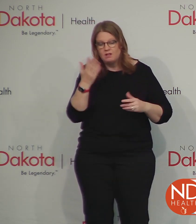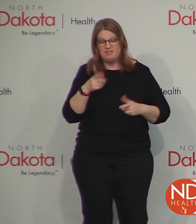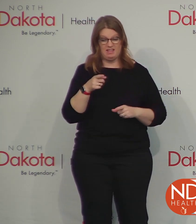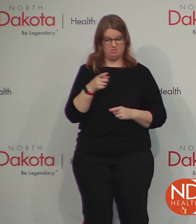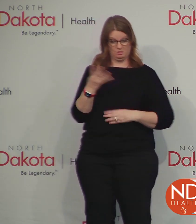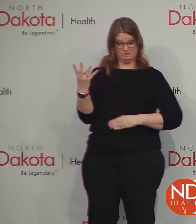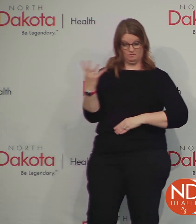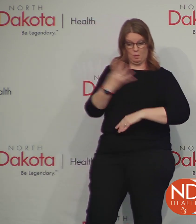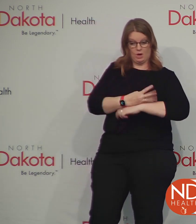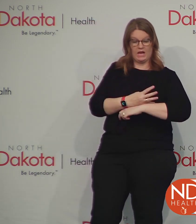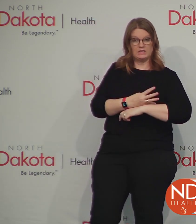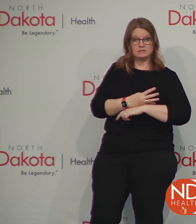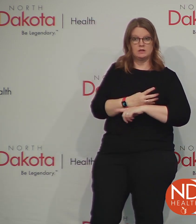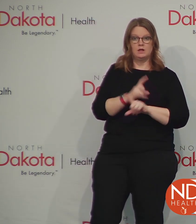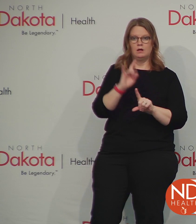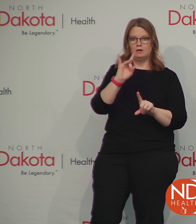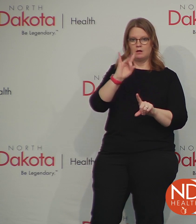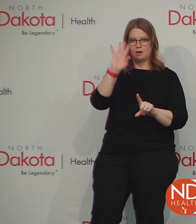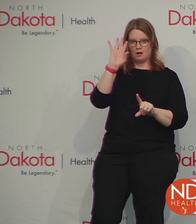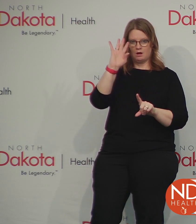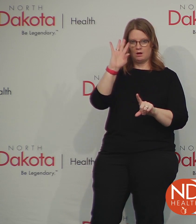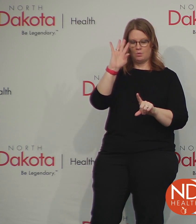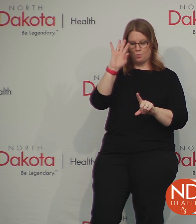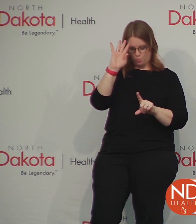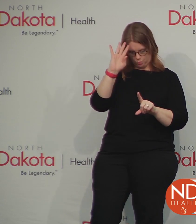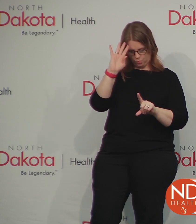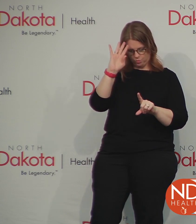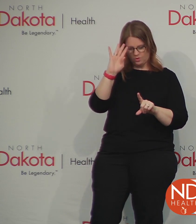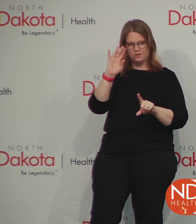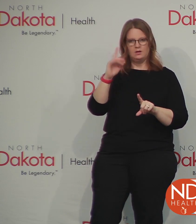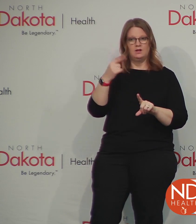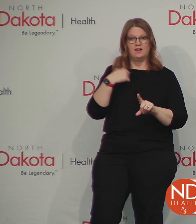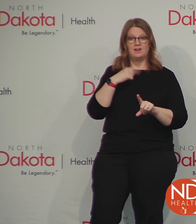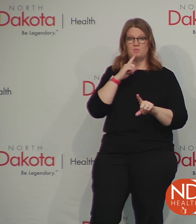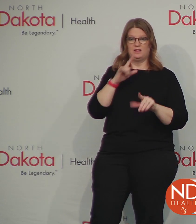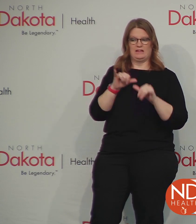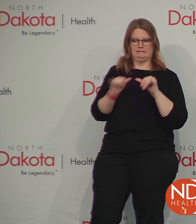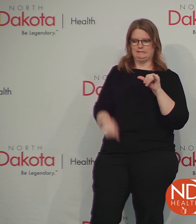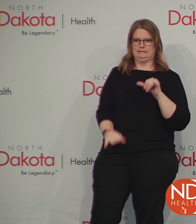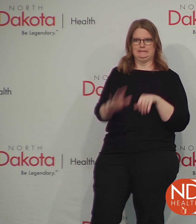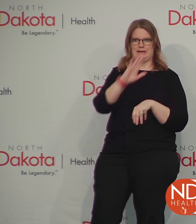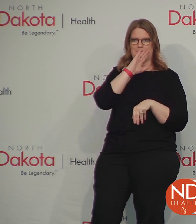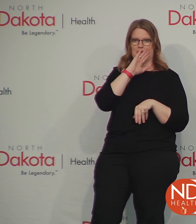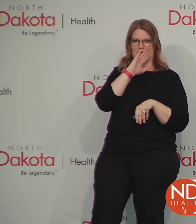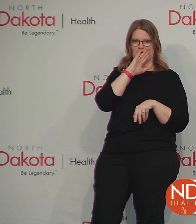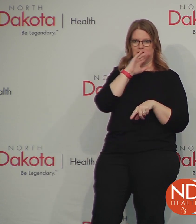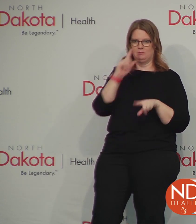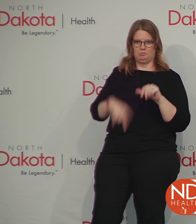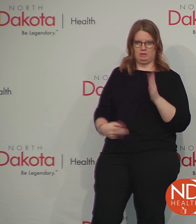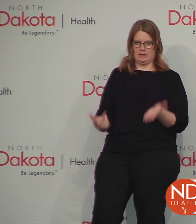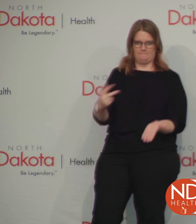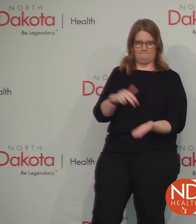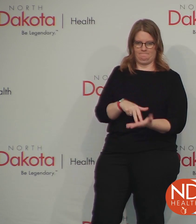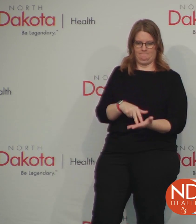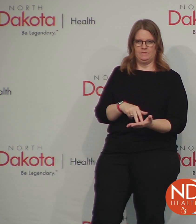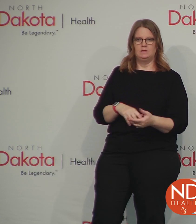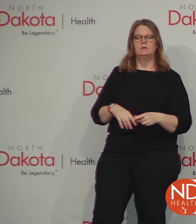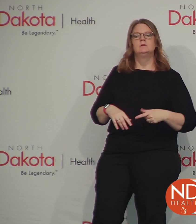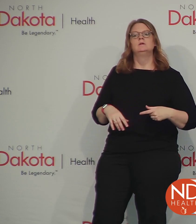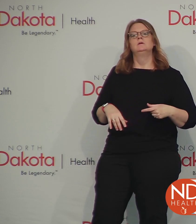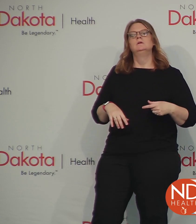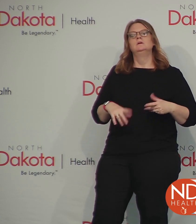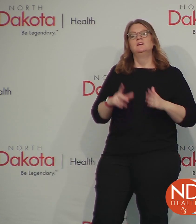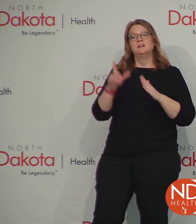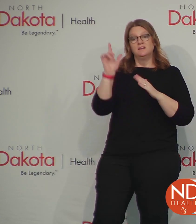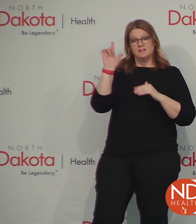were, albeit miserable, and I was relatively bedbound at that point. I did start to feel